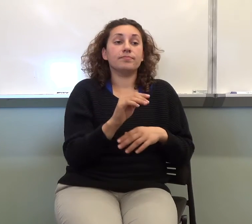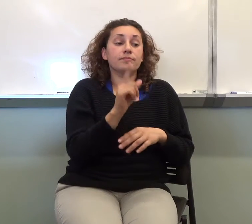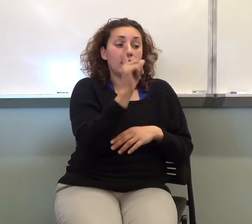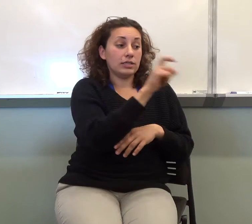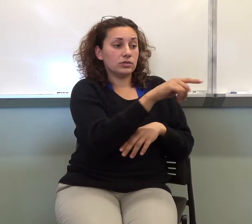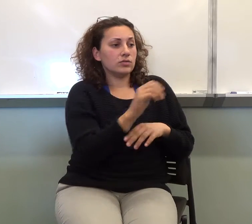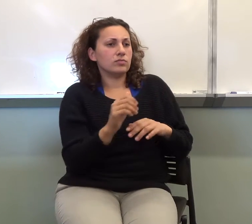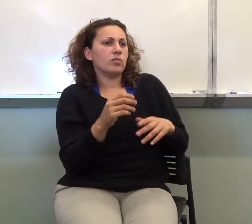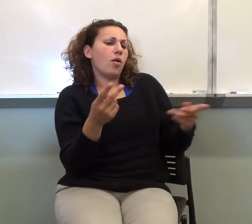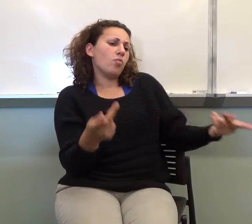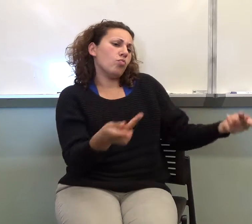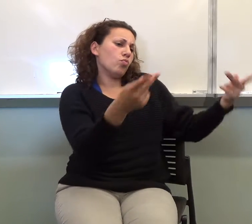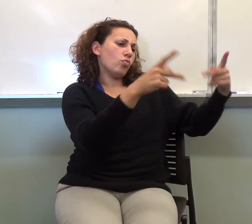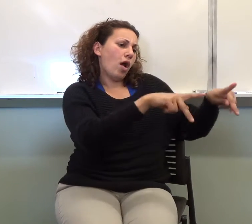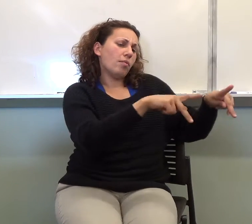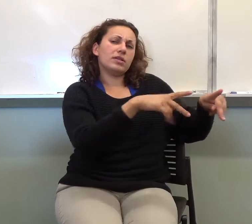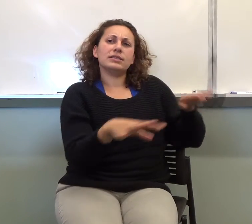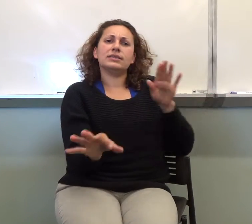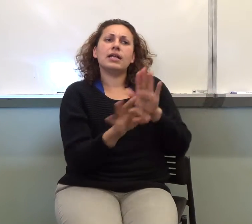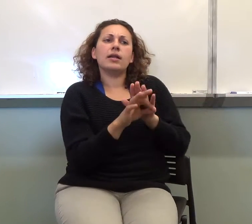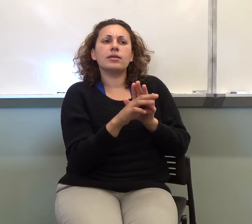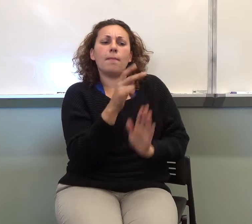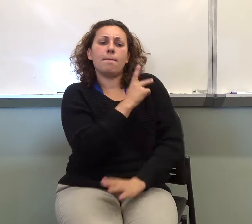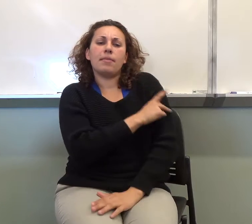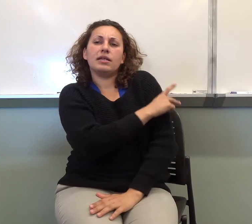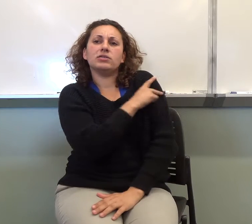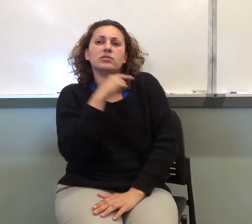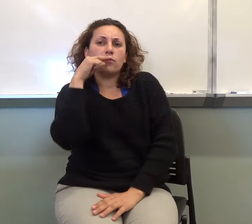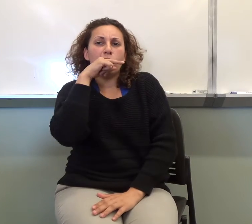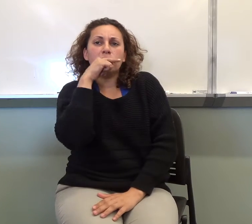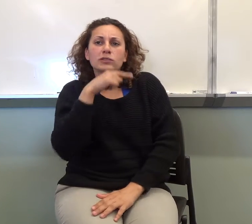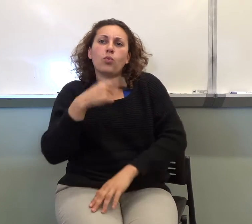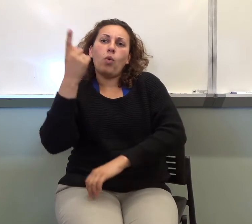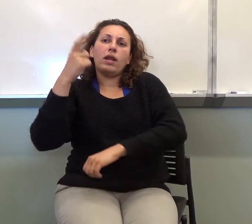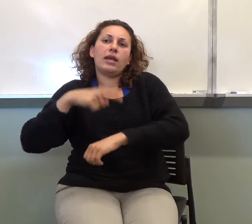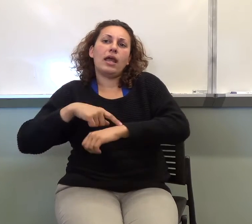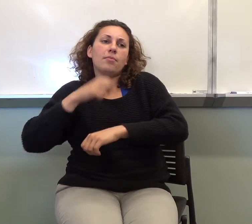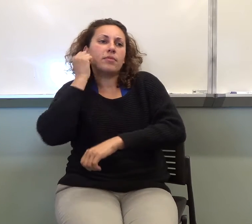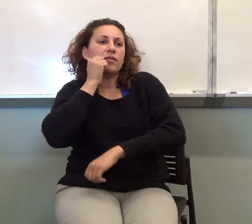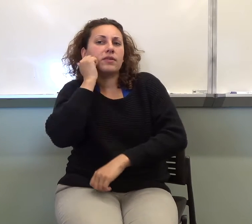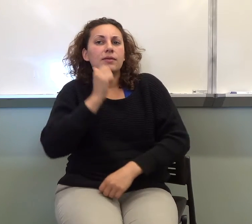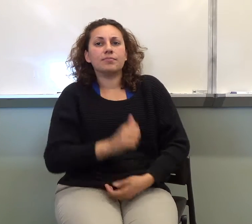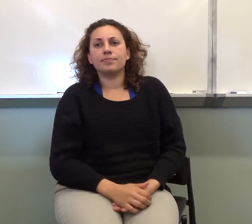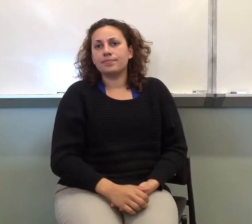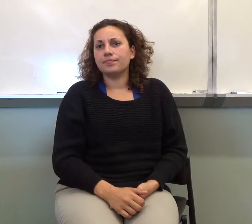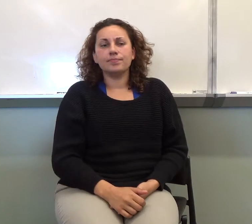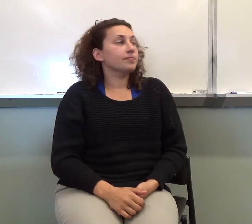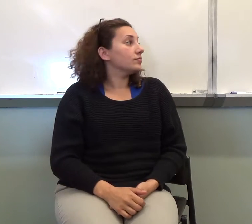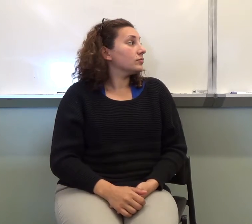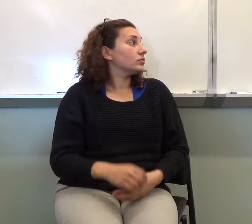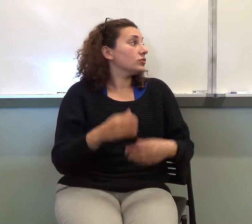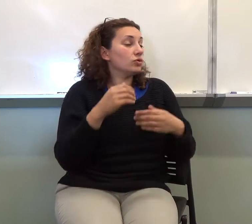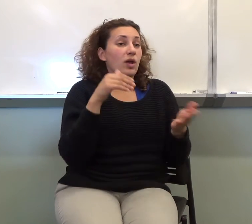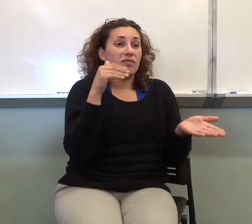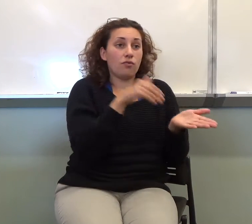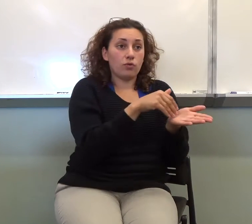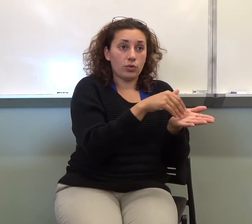is the probability of selecting a patient who brushes only 1 time a day? So you take the frequency of that, and that's